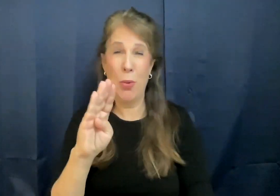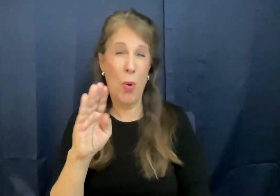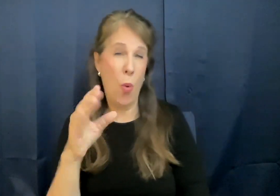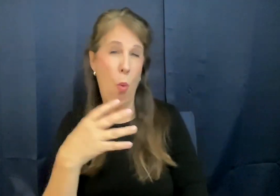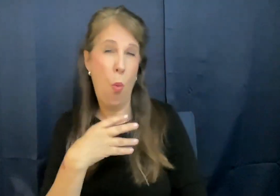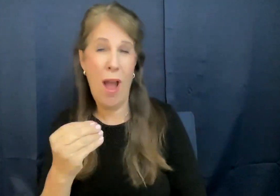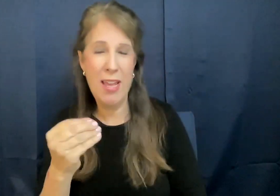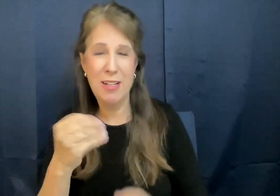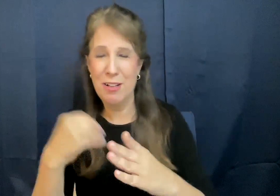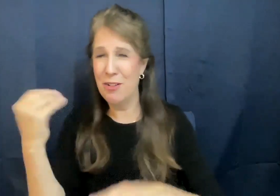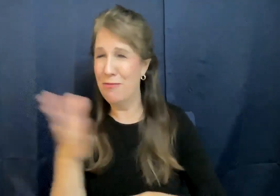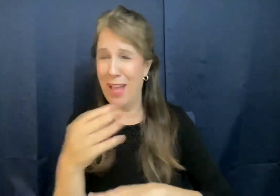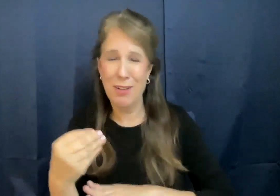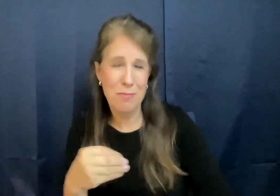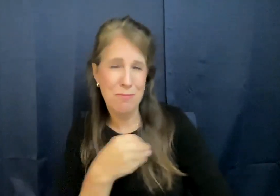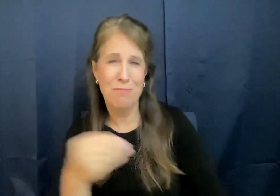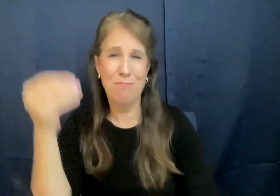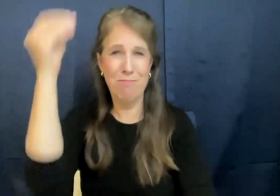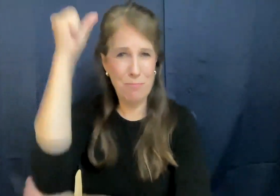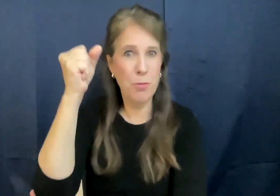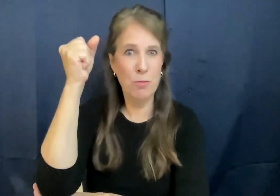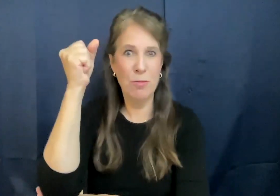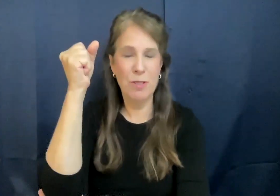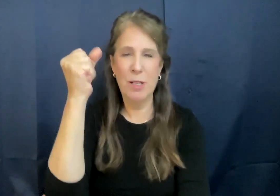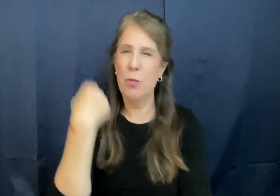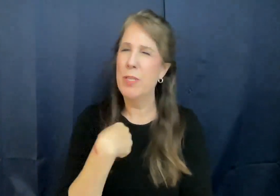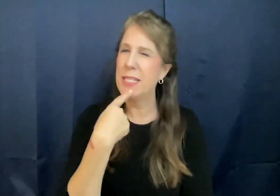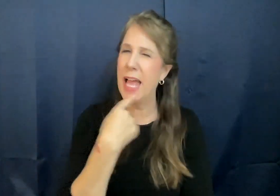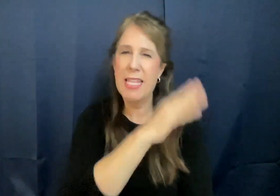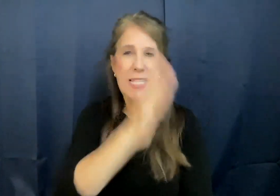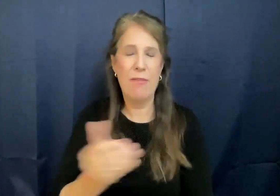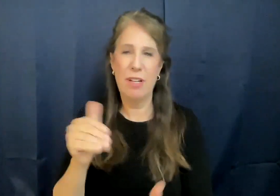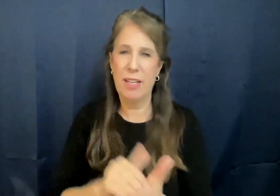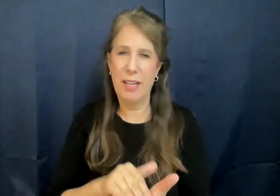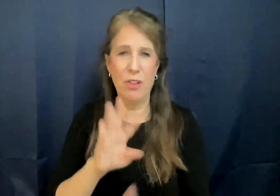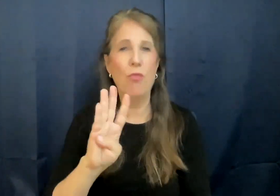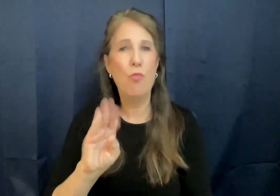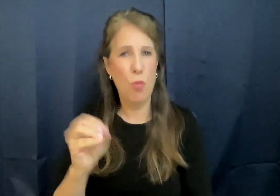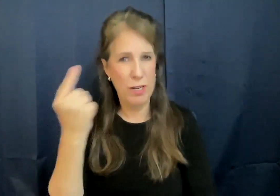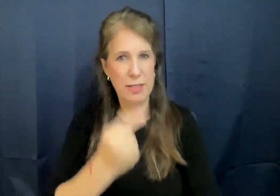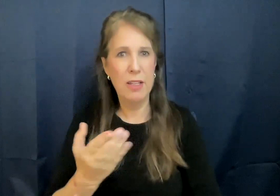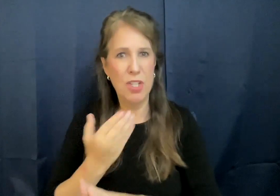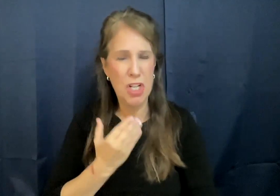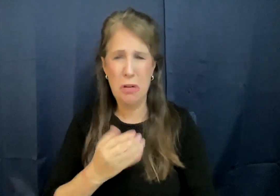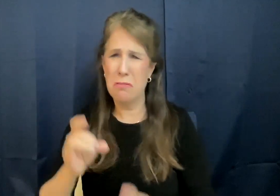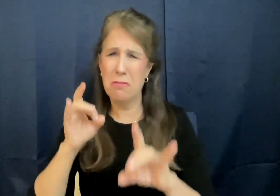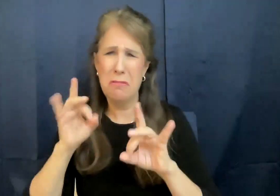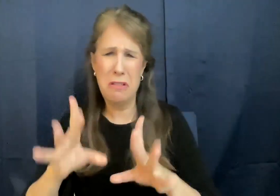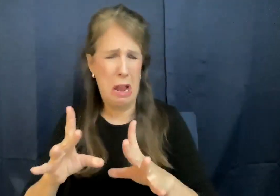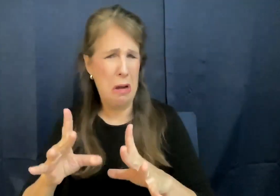40 days ago, a terrorist army invaded the sovereign state of Israel and butchered hundreds upon hundreds